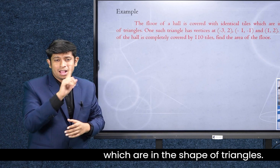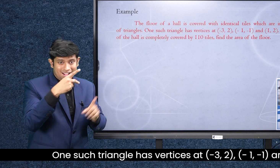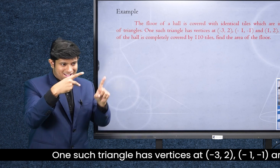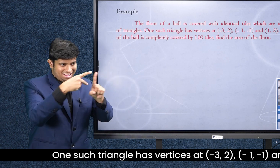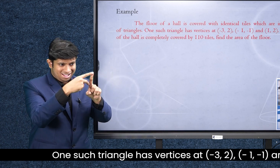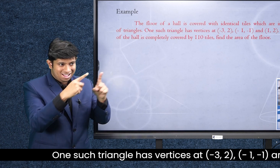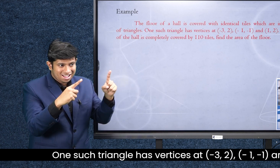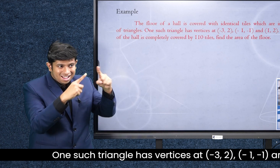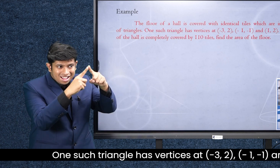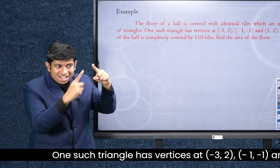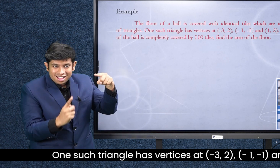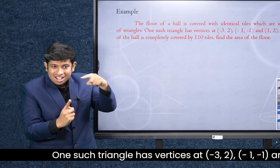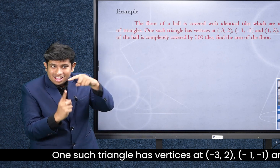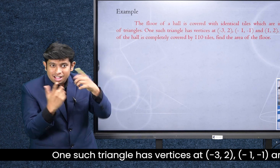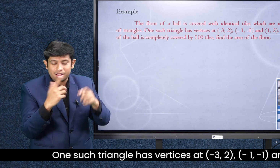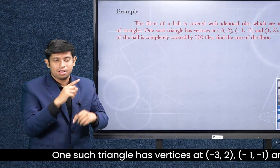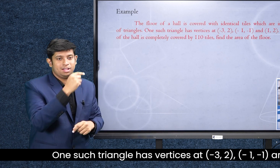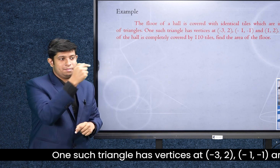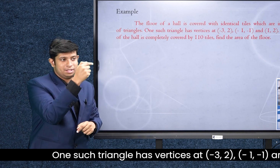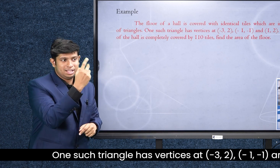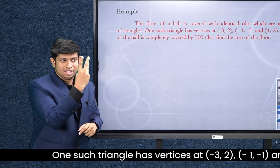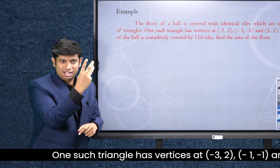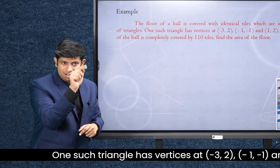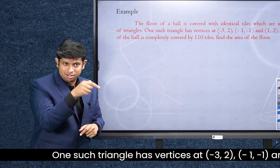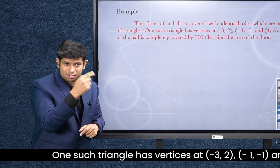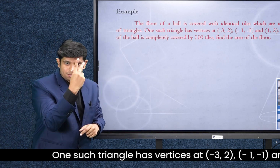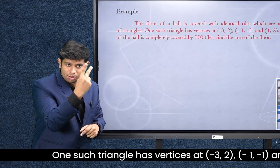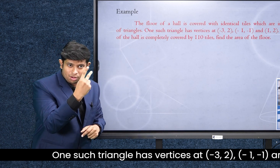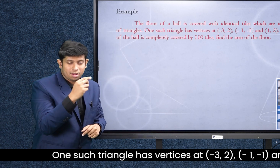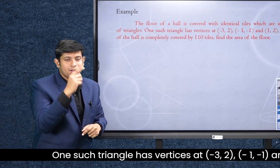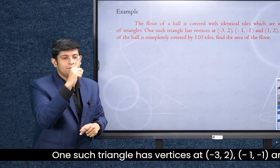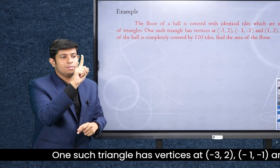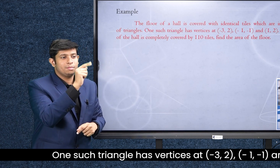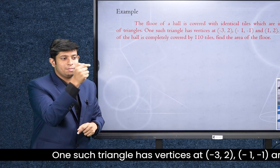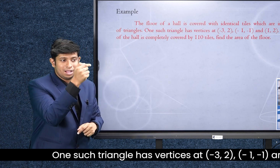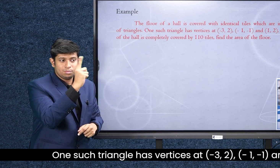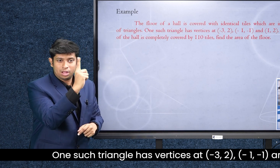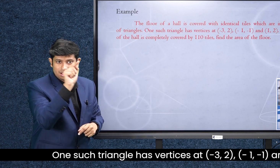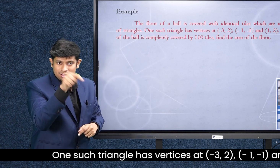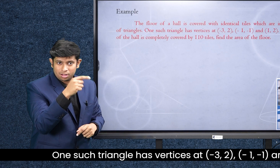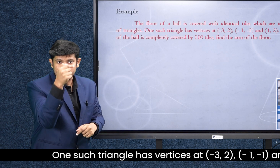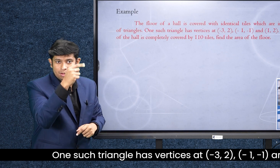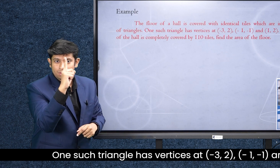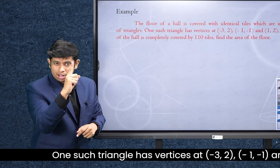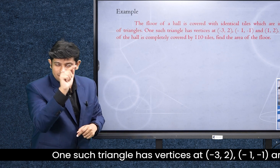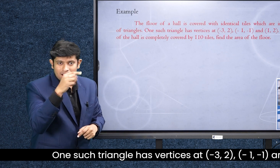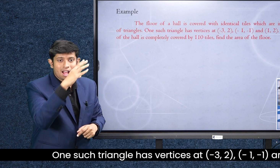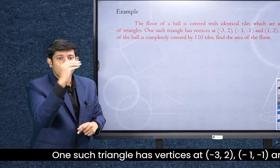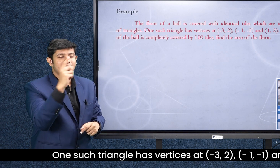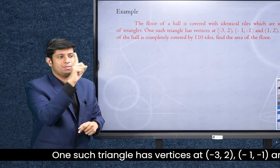One such triangle has vertices at minus 3, 2, minus 1, minus 1 and 1, 2.